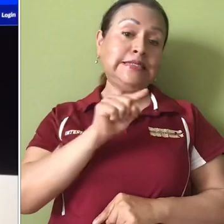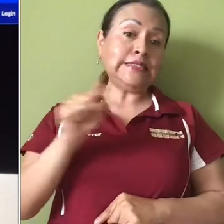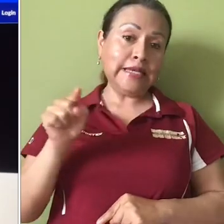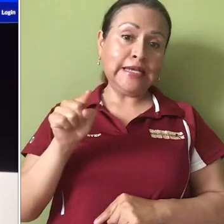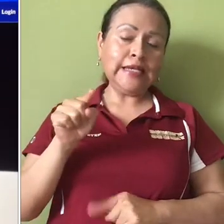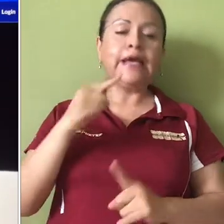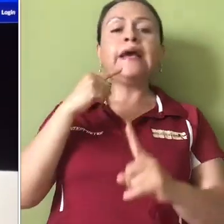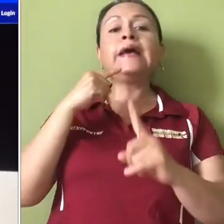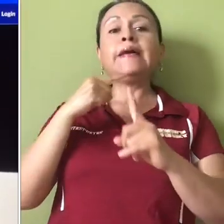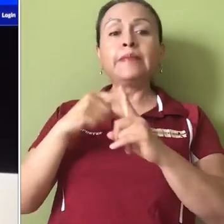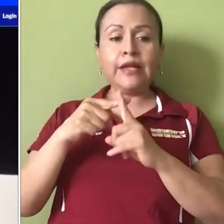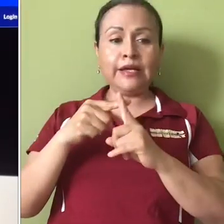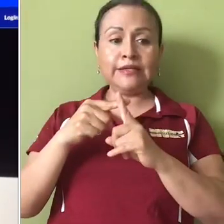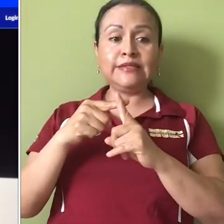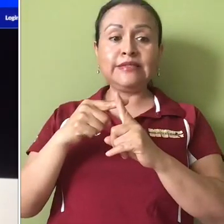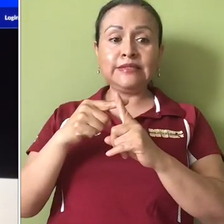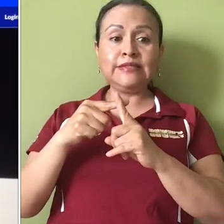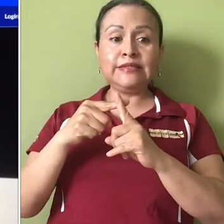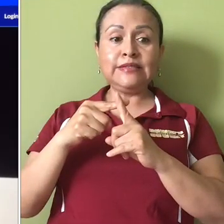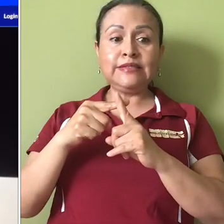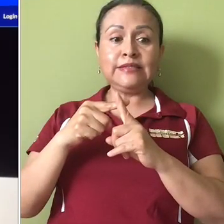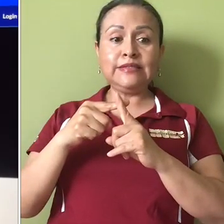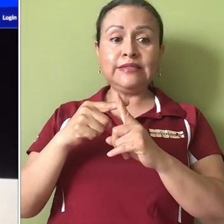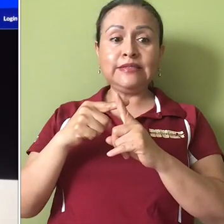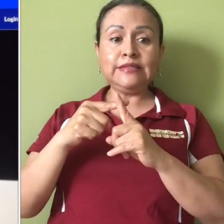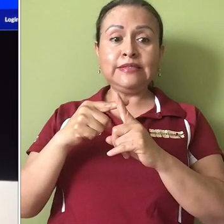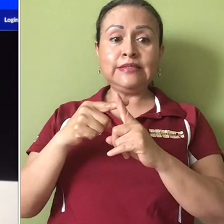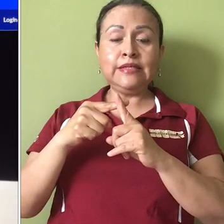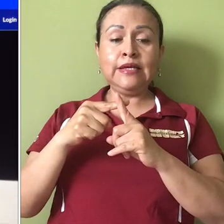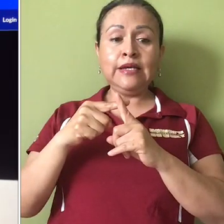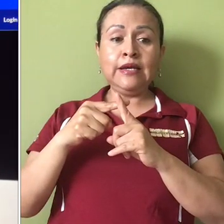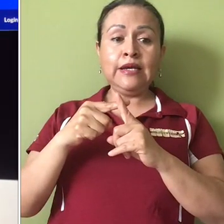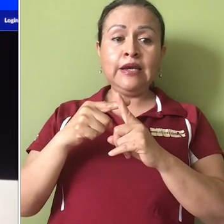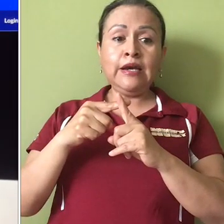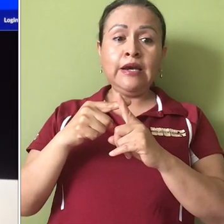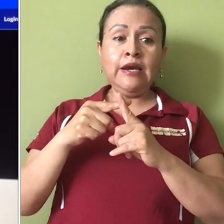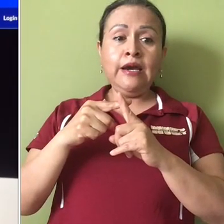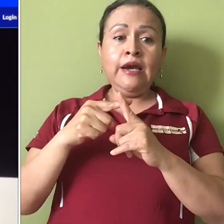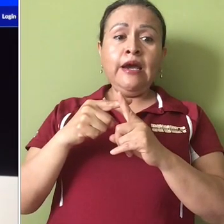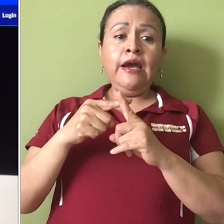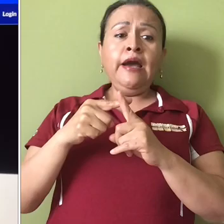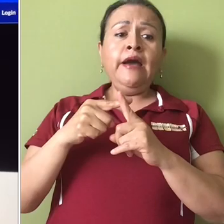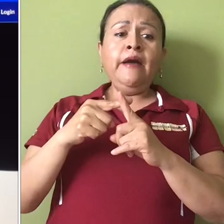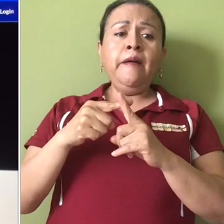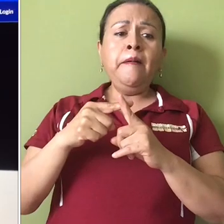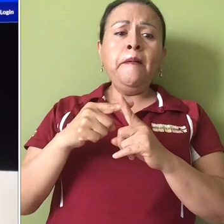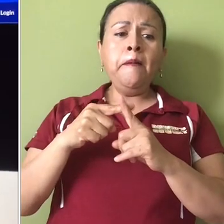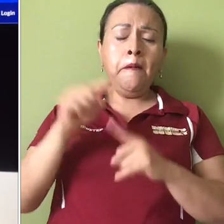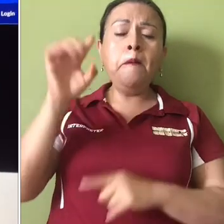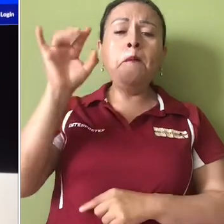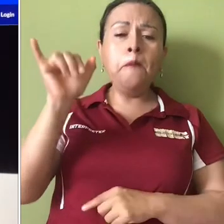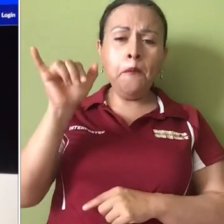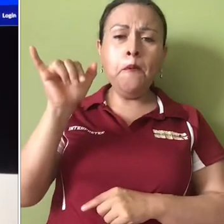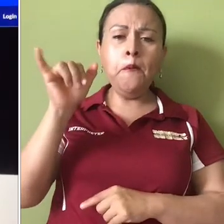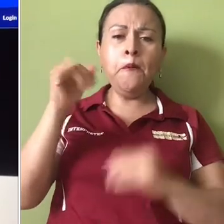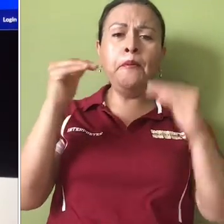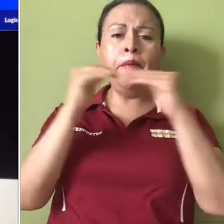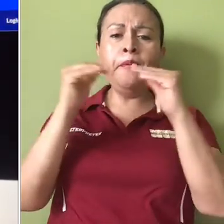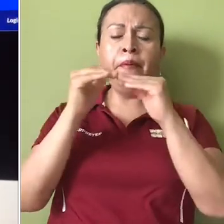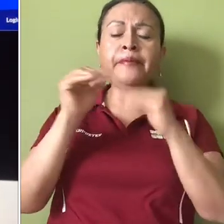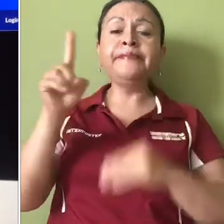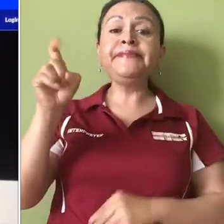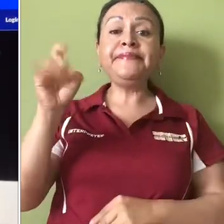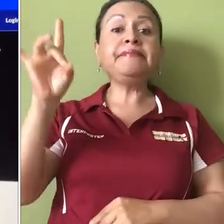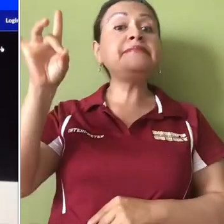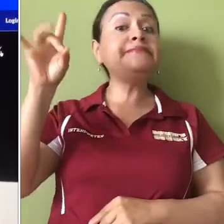plus the measure of the magenta angle, which is supplementary to the white angle, it must be equal to 180 degrees